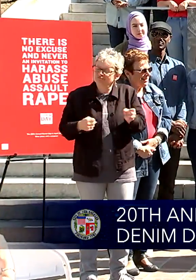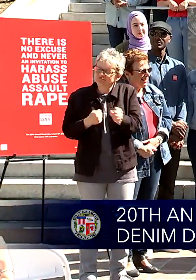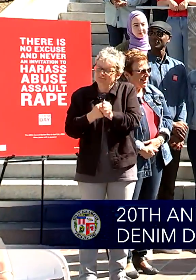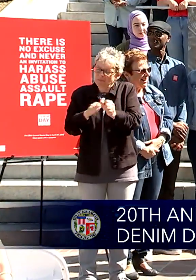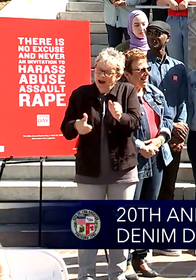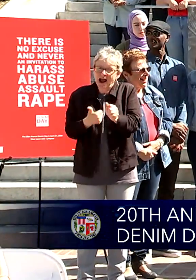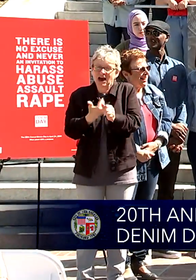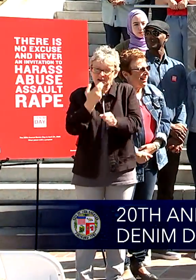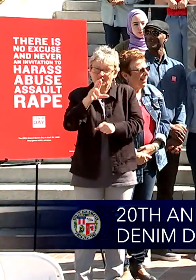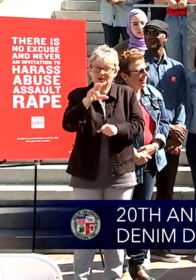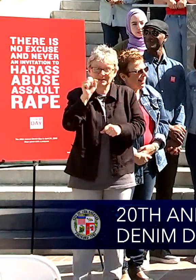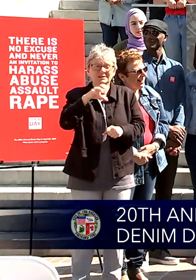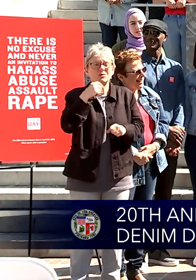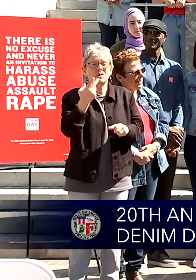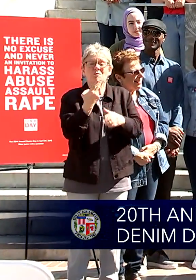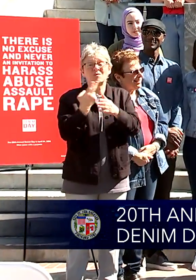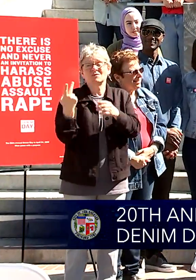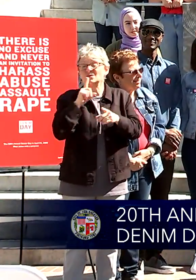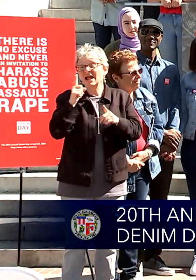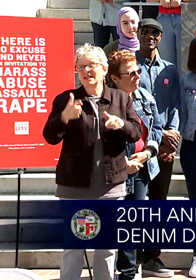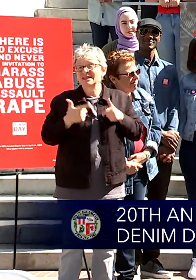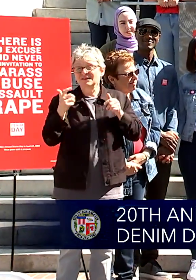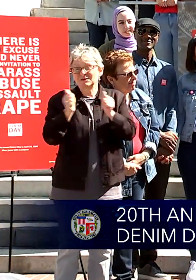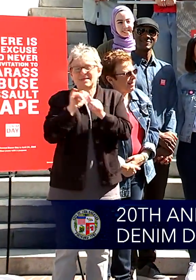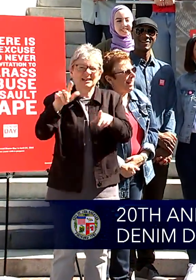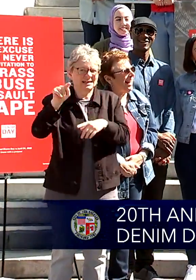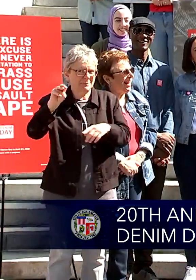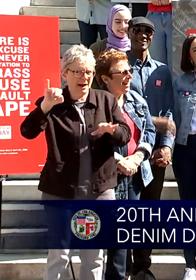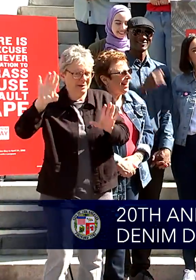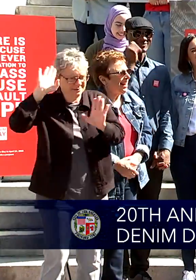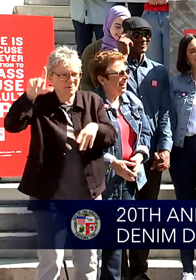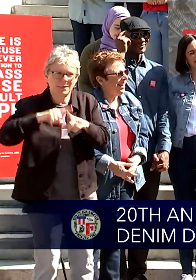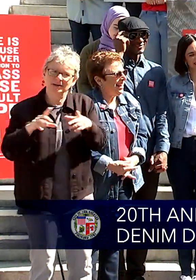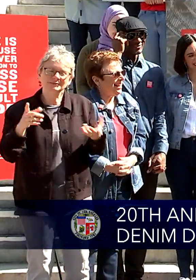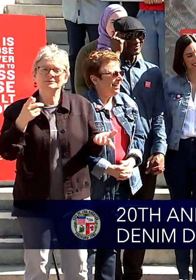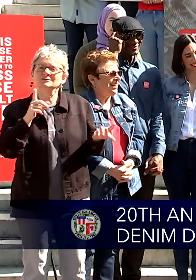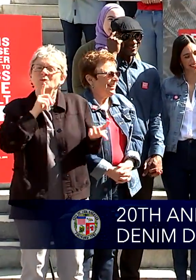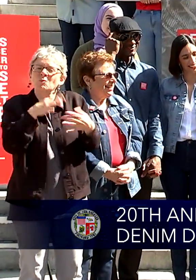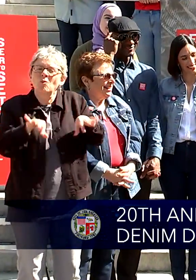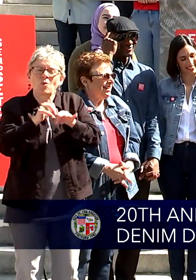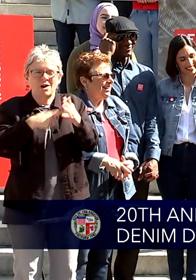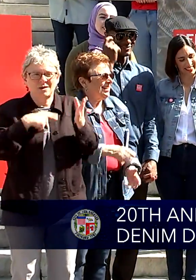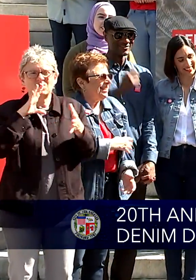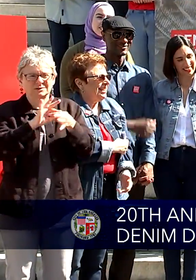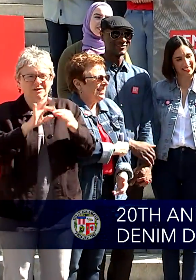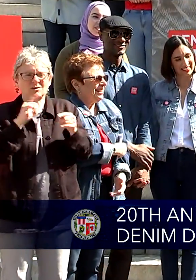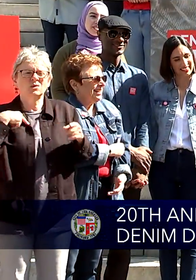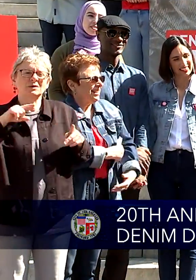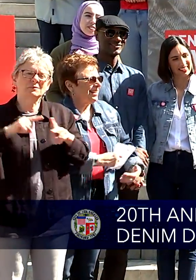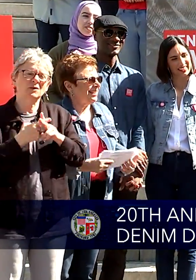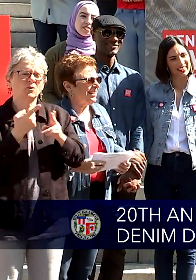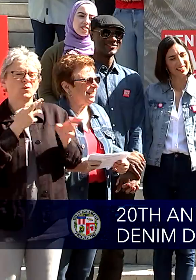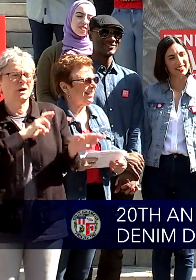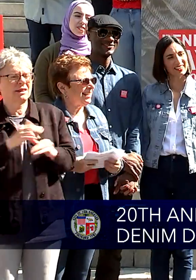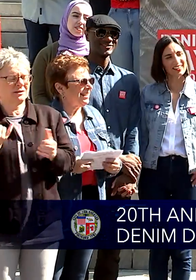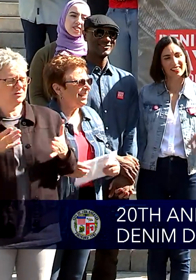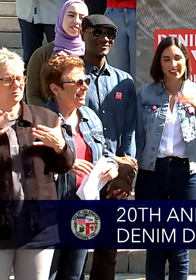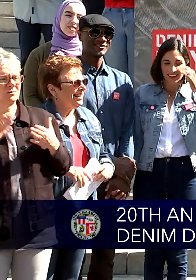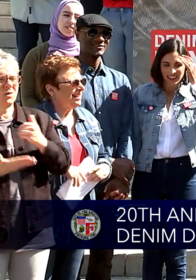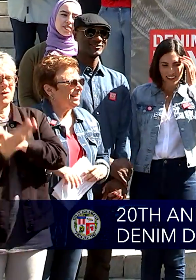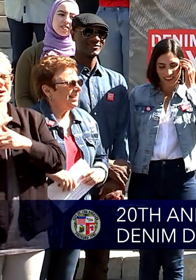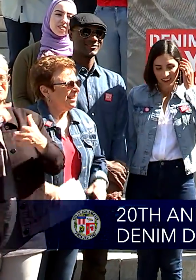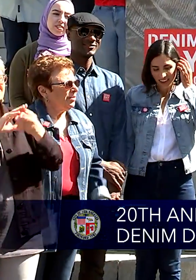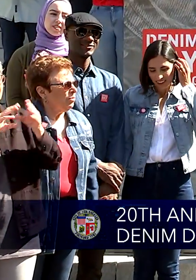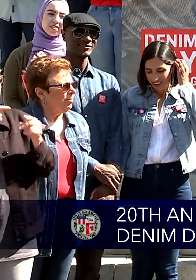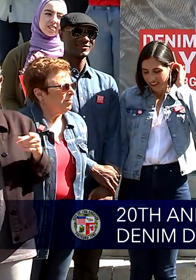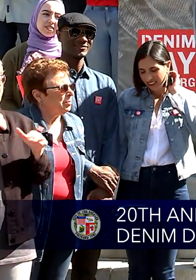behind her. And we actually live together. That's TMI, but it's relevant to what I'm about to say. As we were getting ready this morning, I was telling